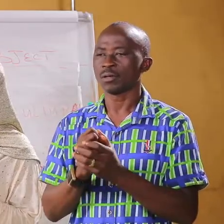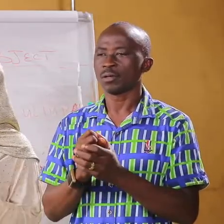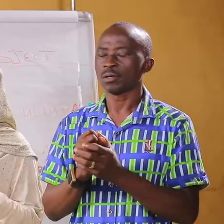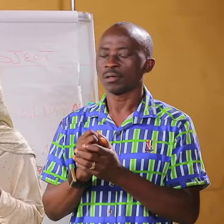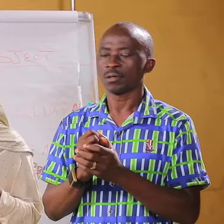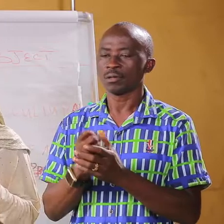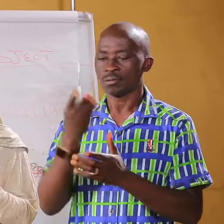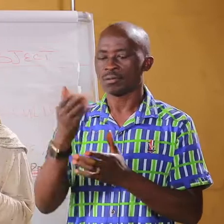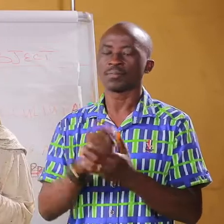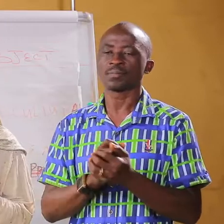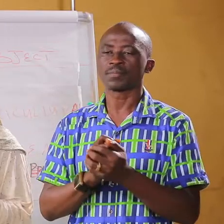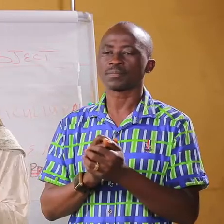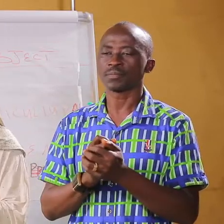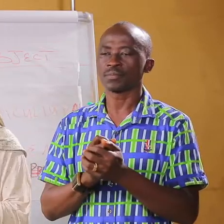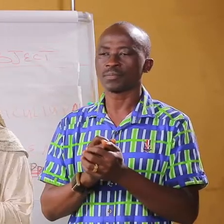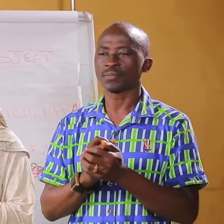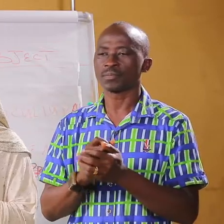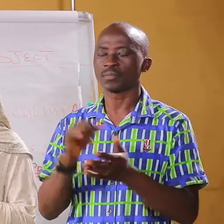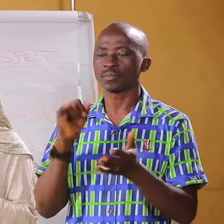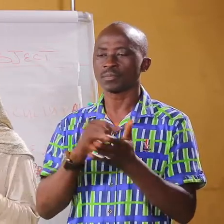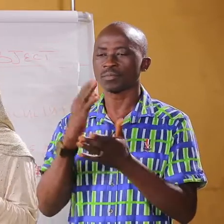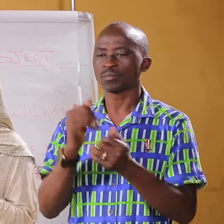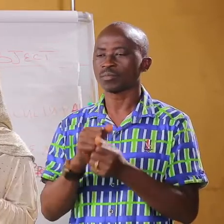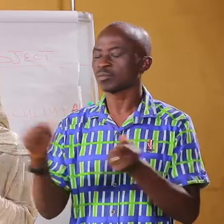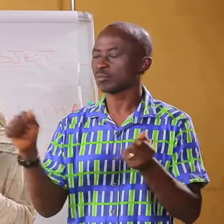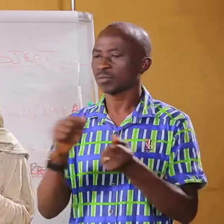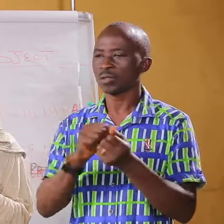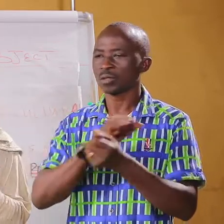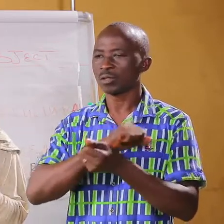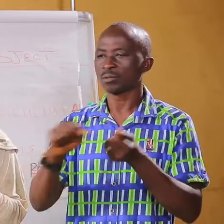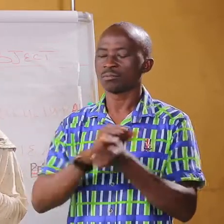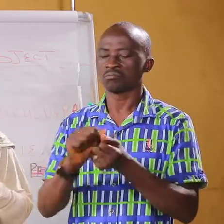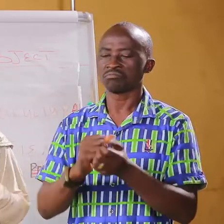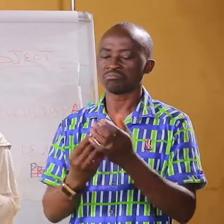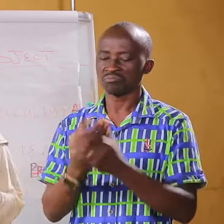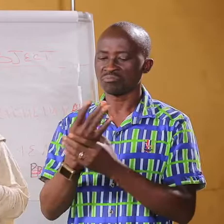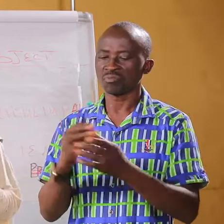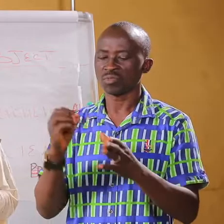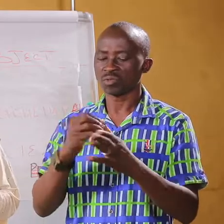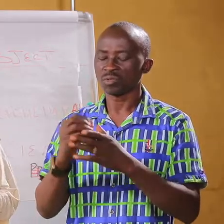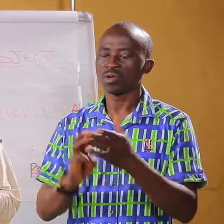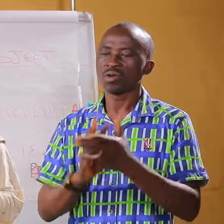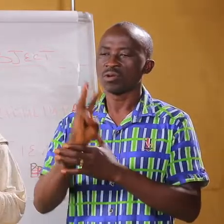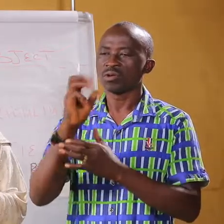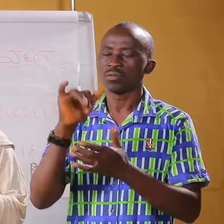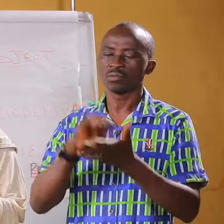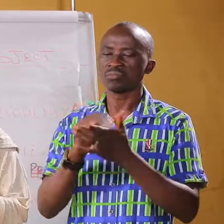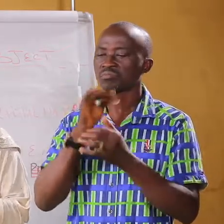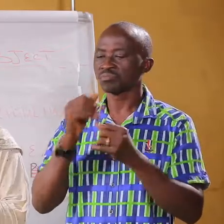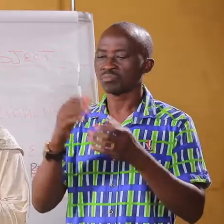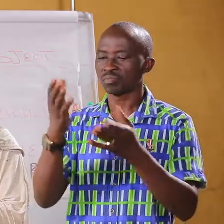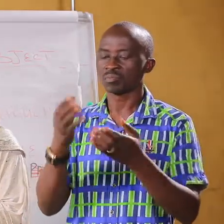finish all the grasses there. So it will what? It will eradicate grasses or weeds, the unwanted grass, from